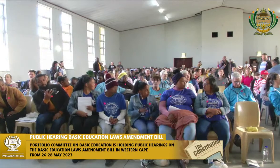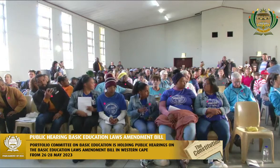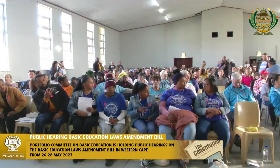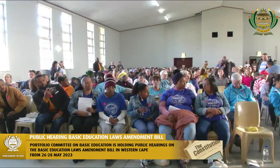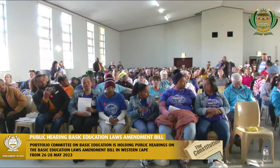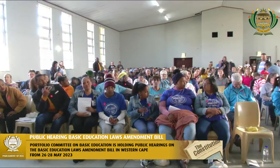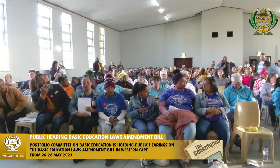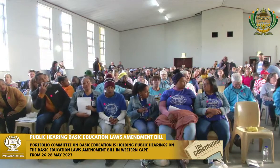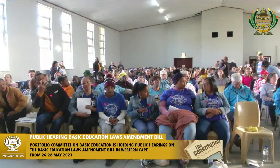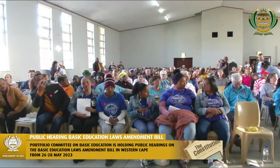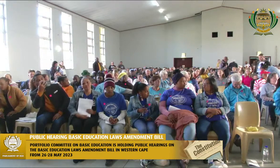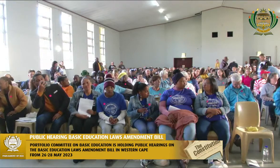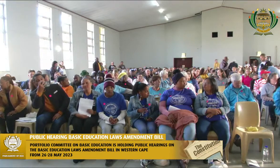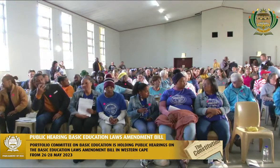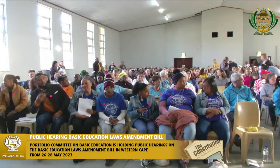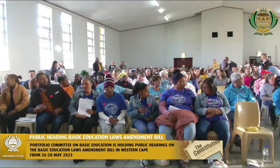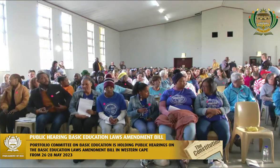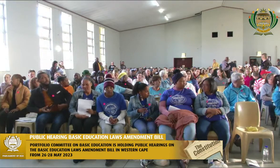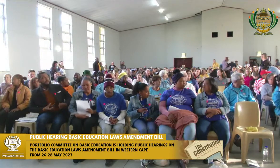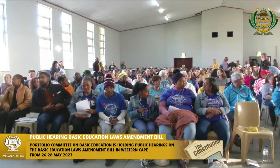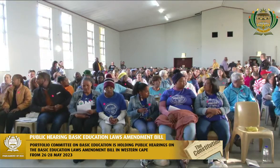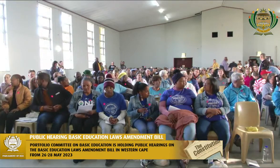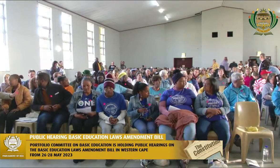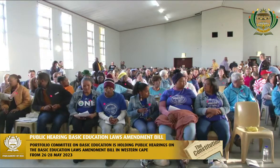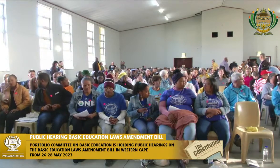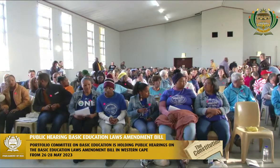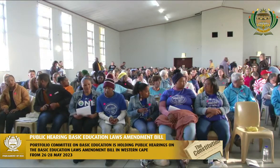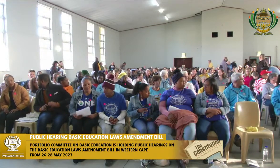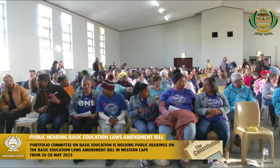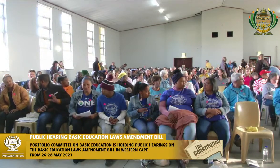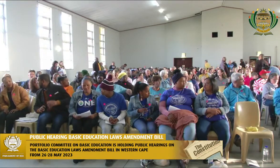We're gonna come back.